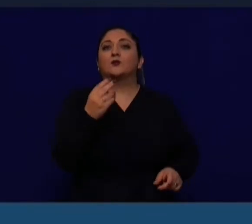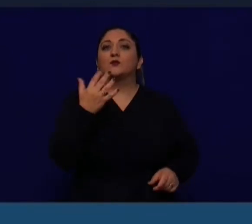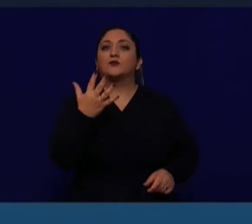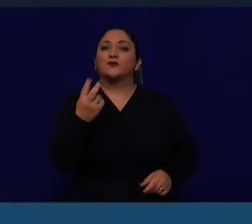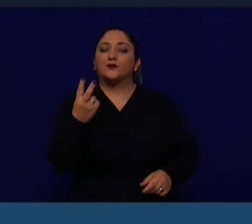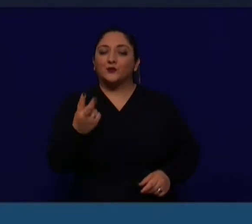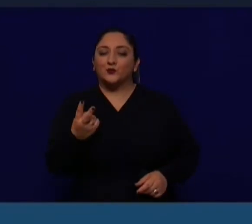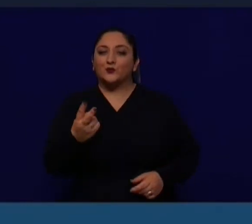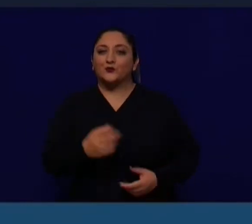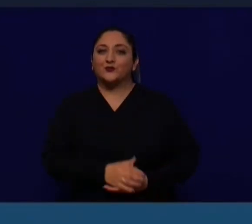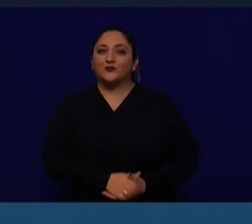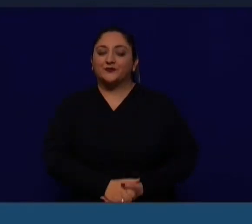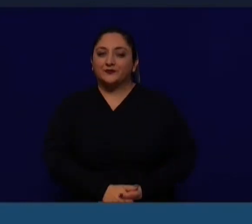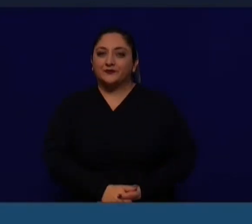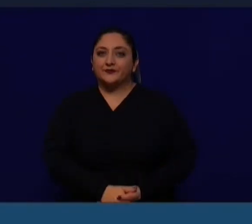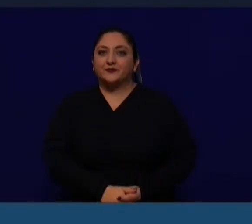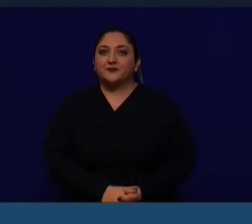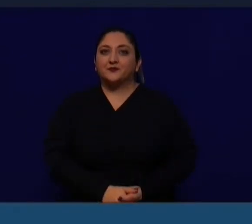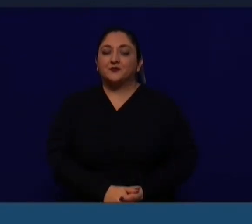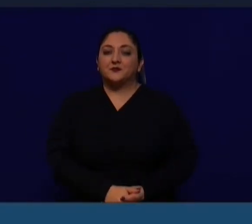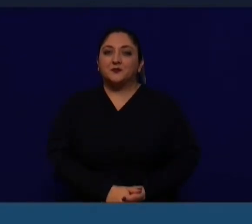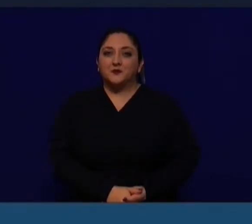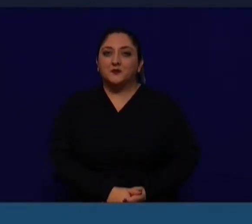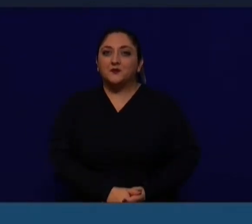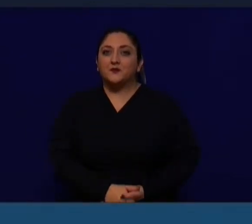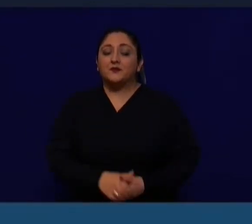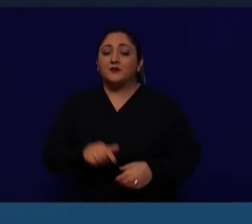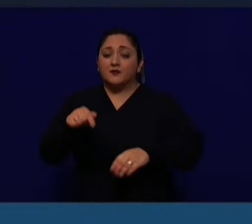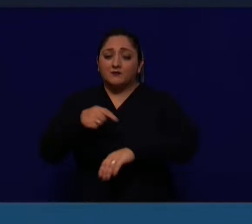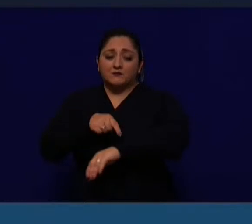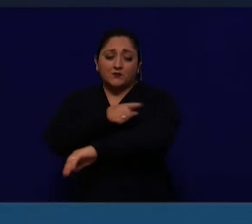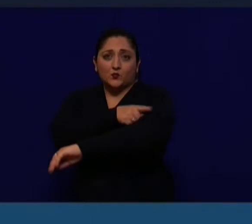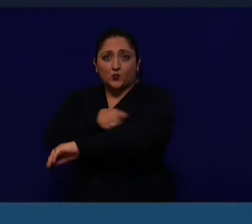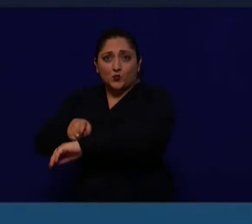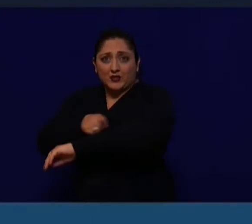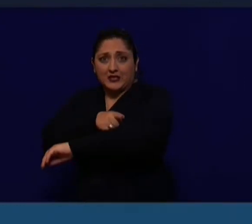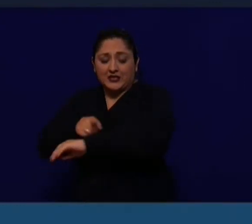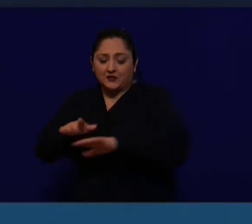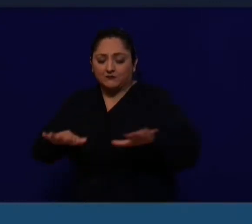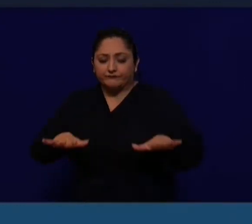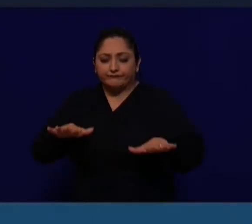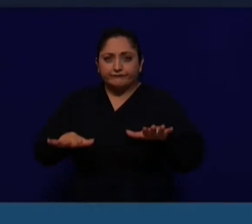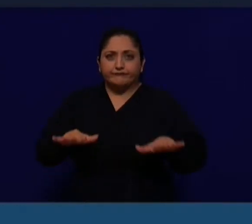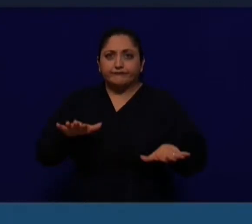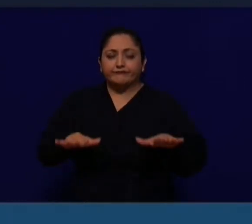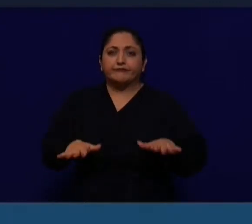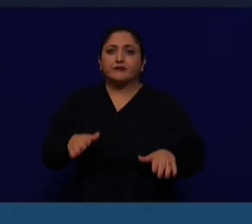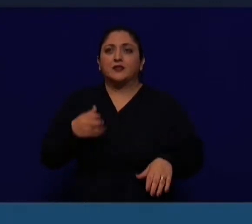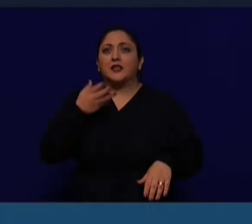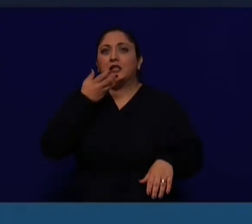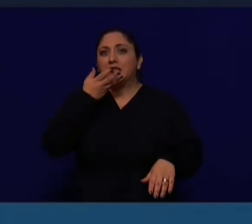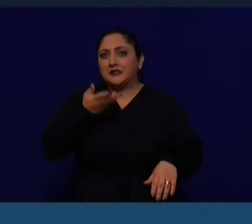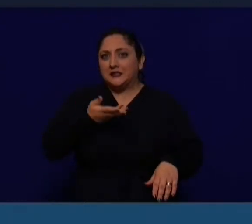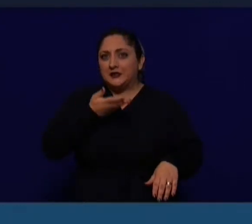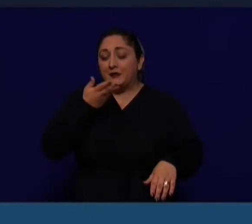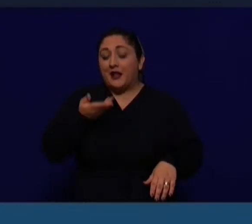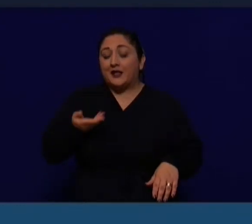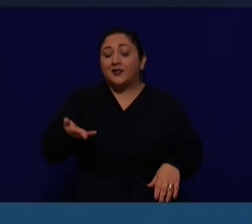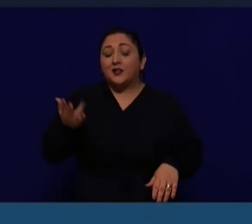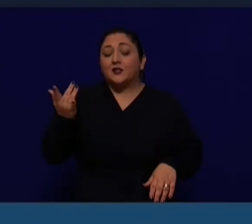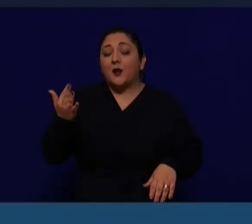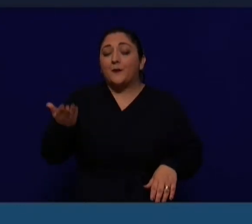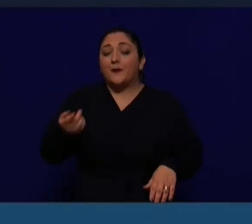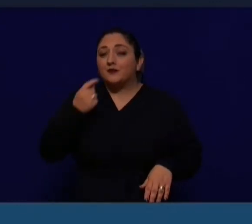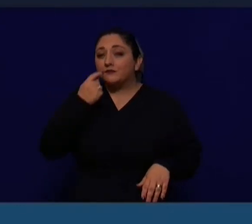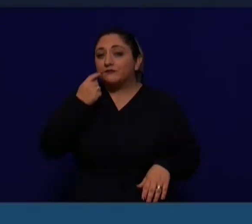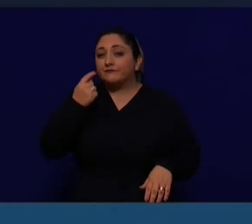3,252 cases. The 7-day moving average right now, as I explained, has been increasing, and